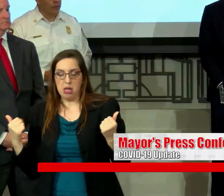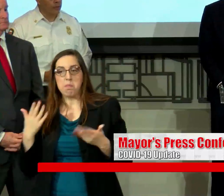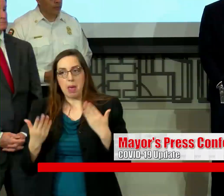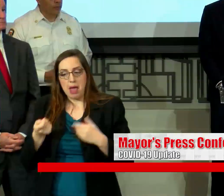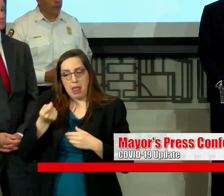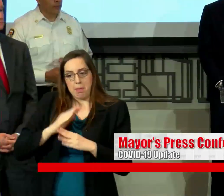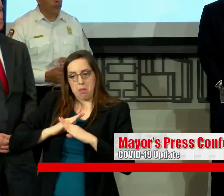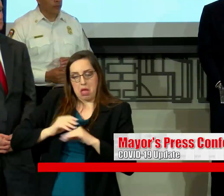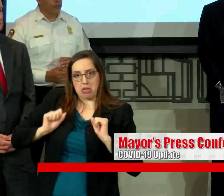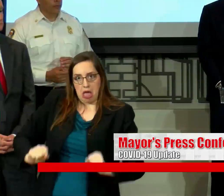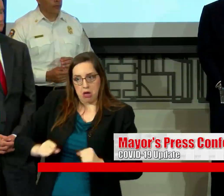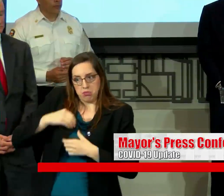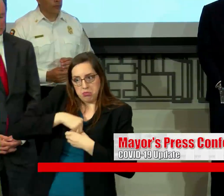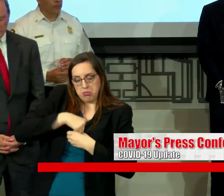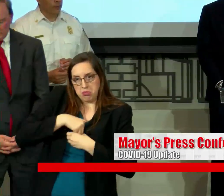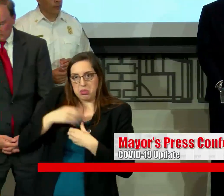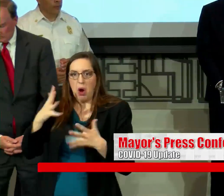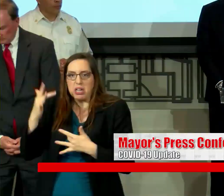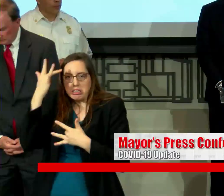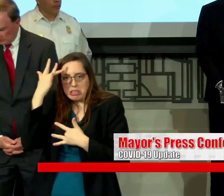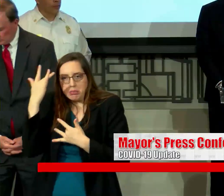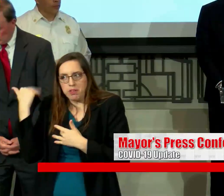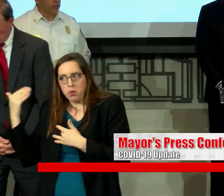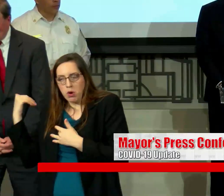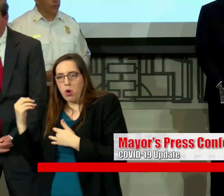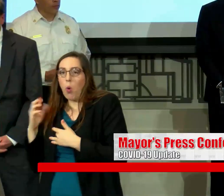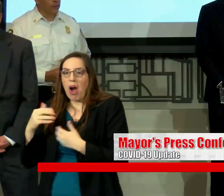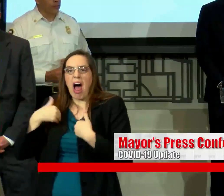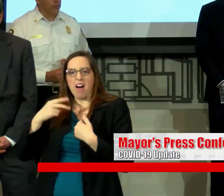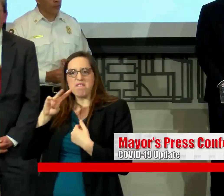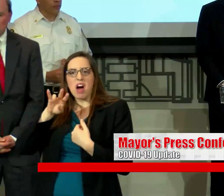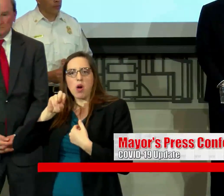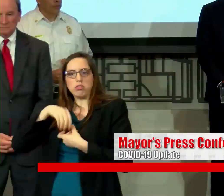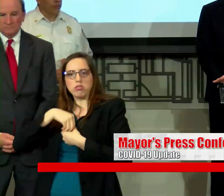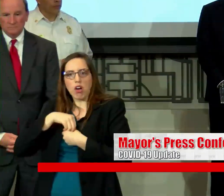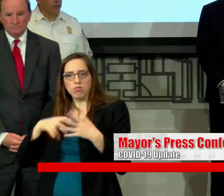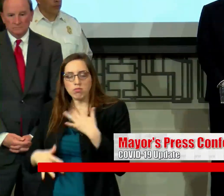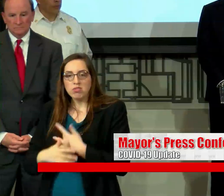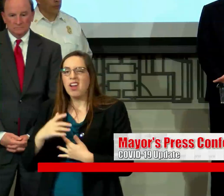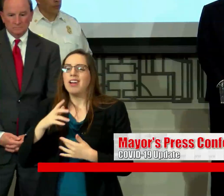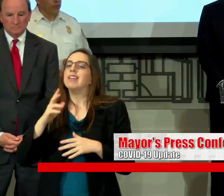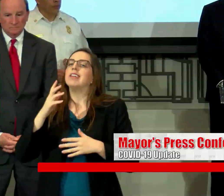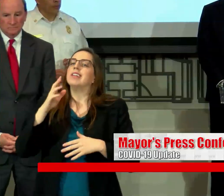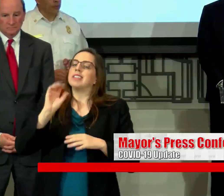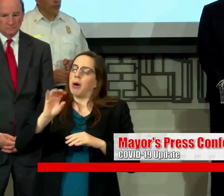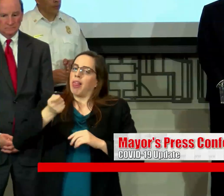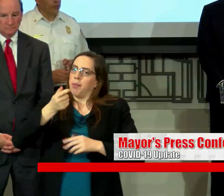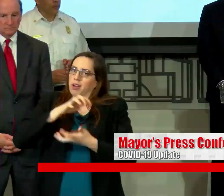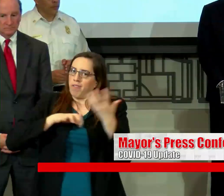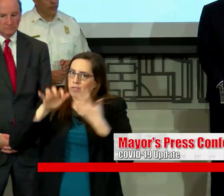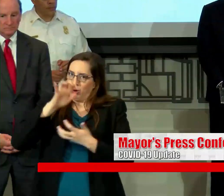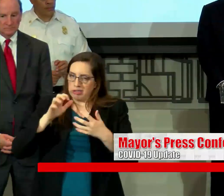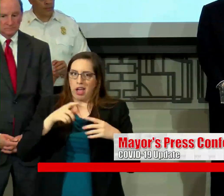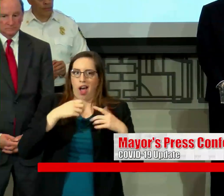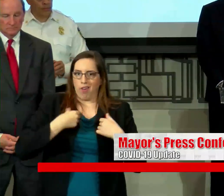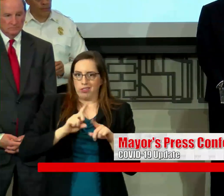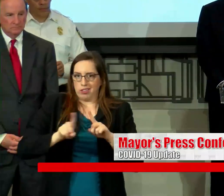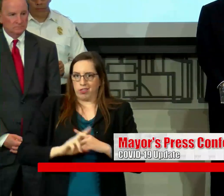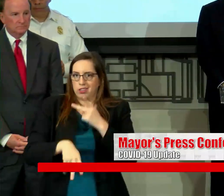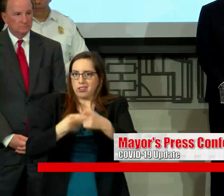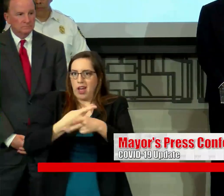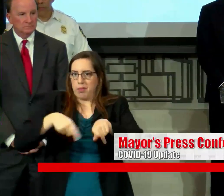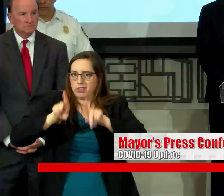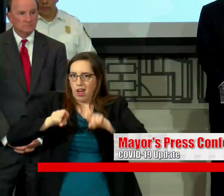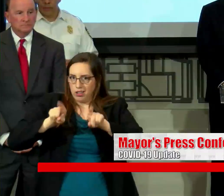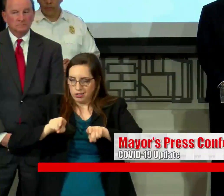immunity. But again, because they're both 5-minute tests, I fear that there's going to be a lot of confusion as to what those tests are telling you.